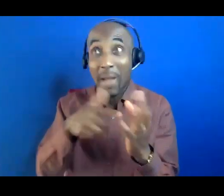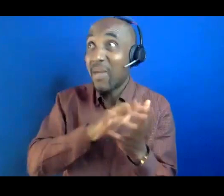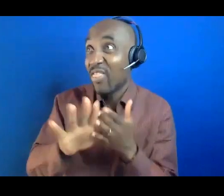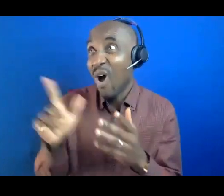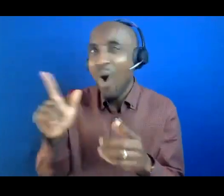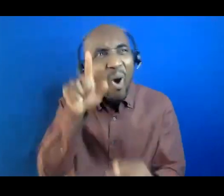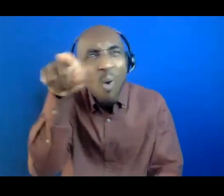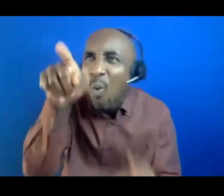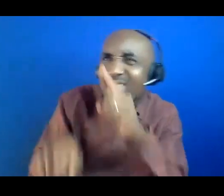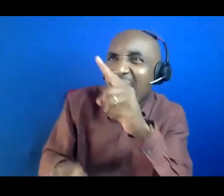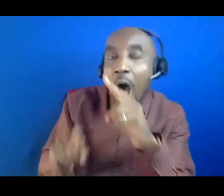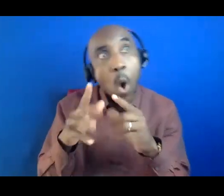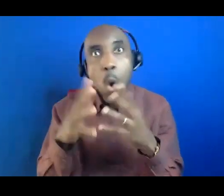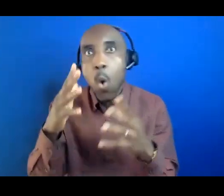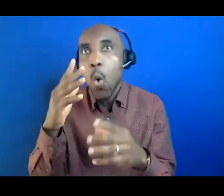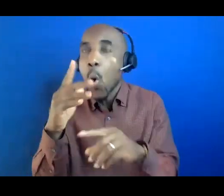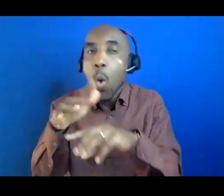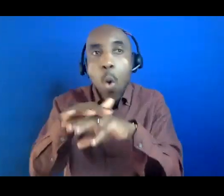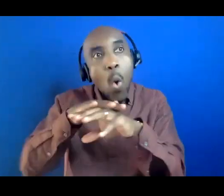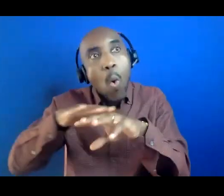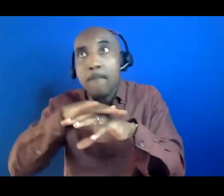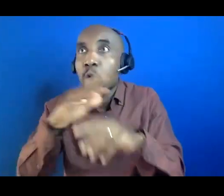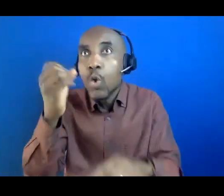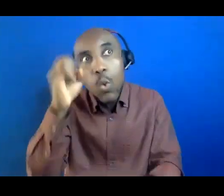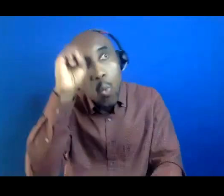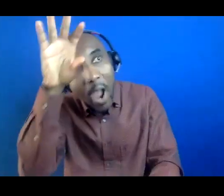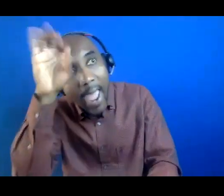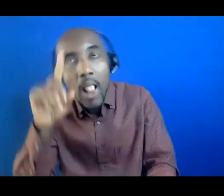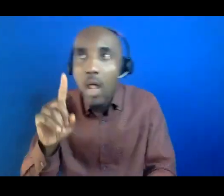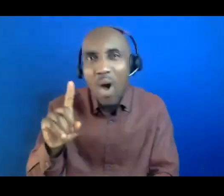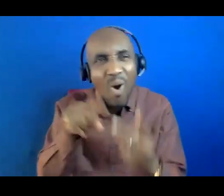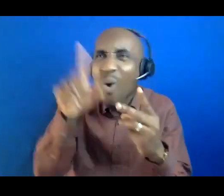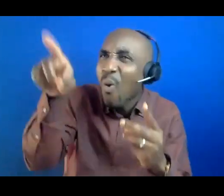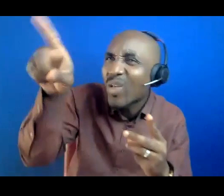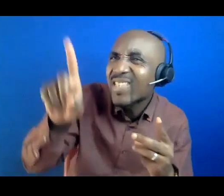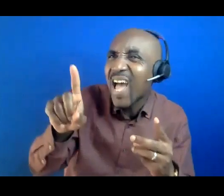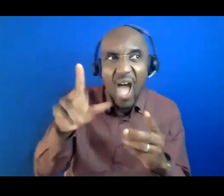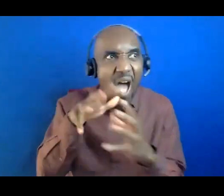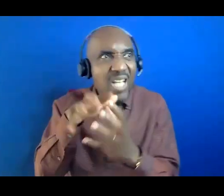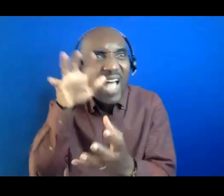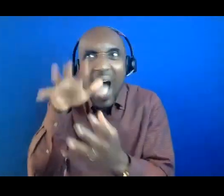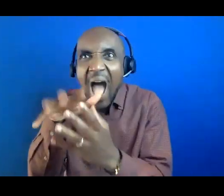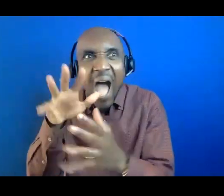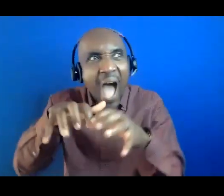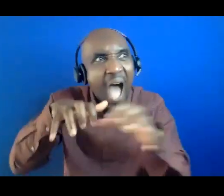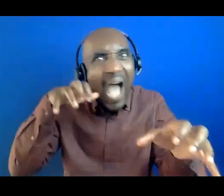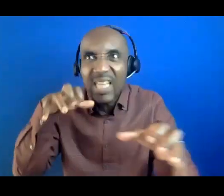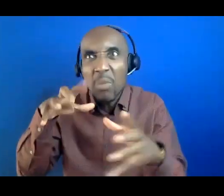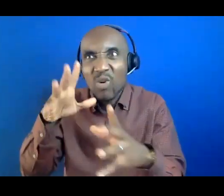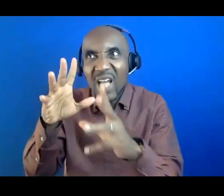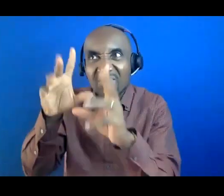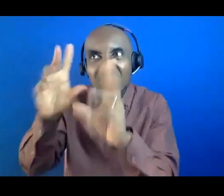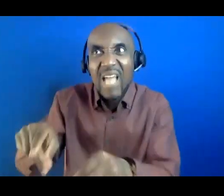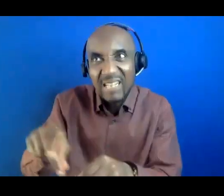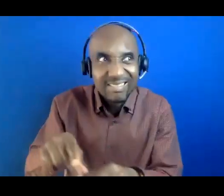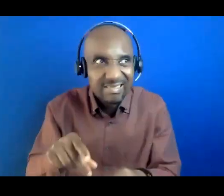like, oh, that's the big blue whale. And she was like, what is that? And I'd say, I think that's some creature that's extinct. I just started making it up. But as